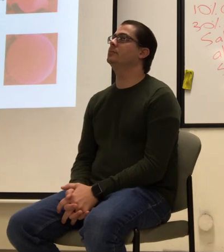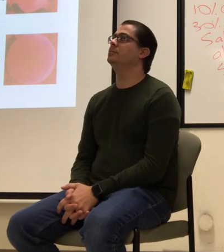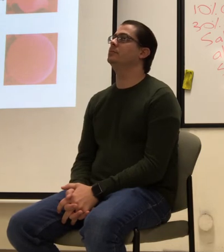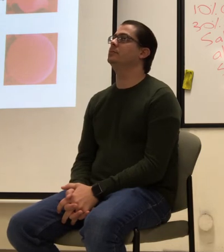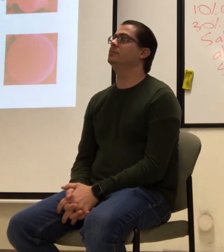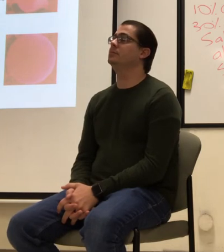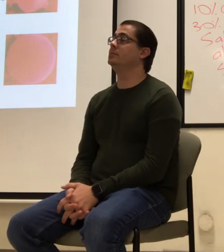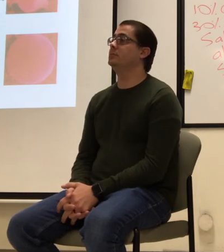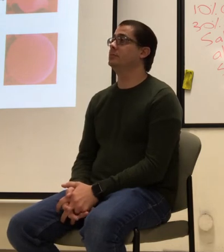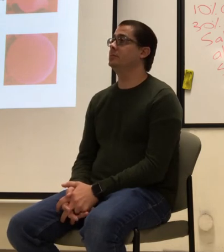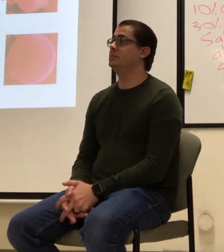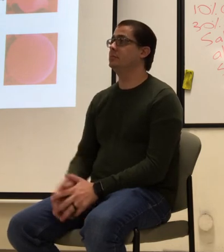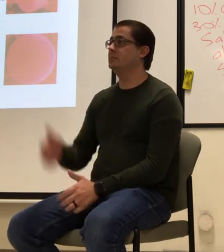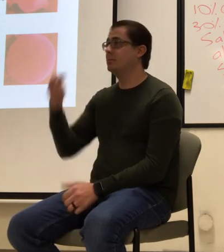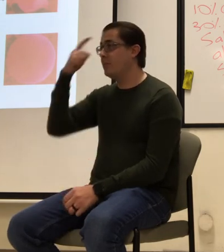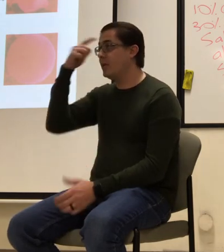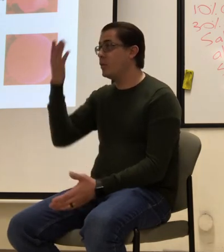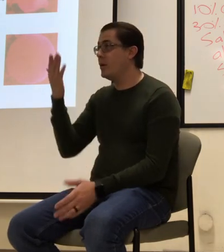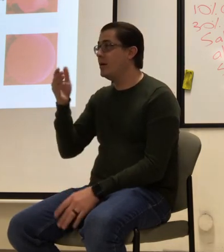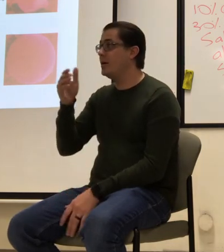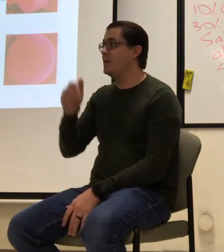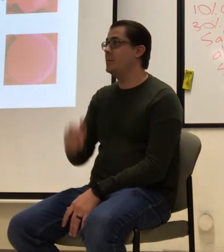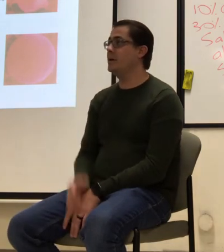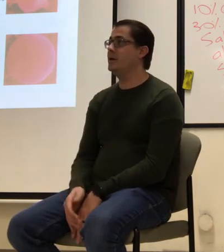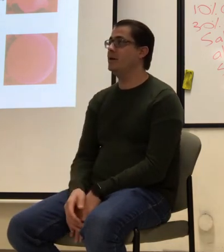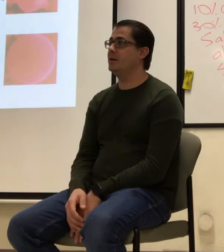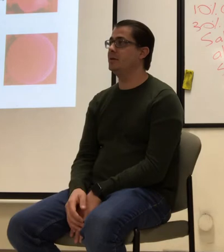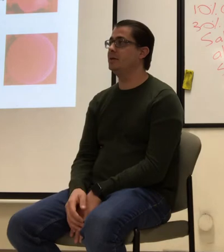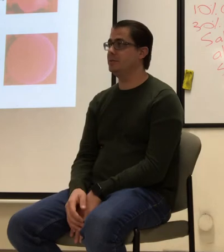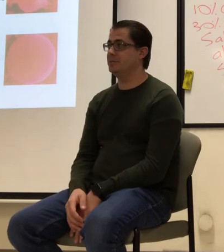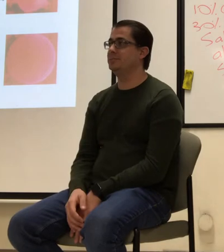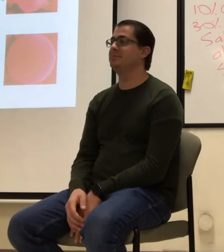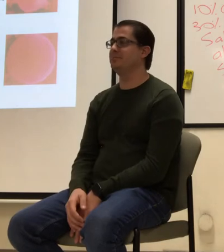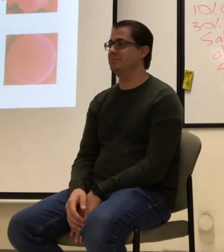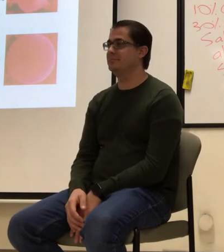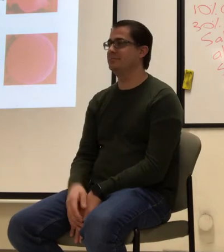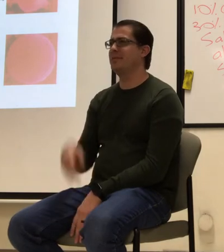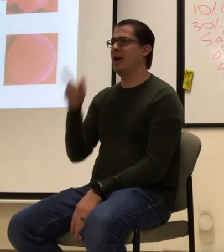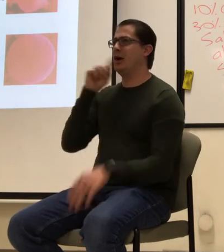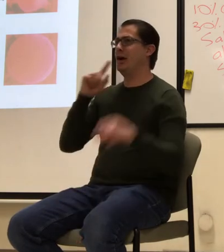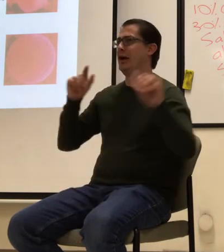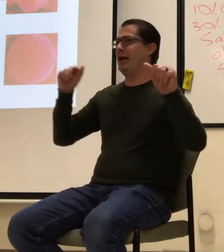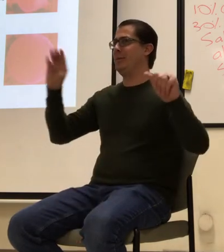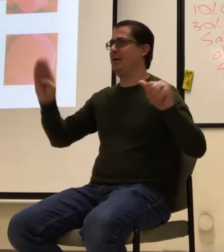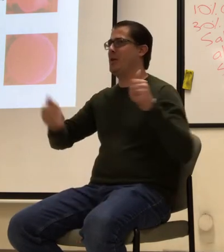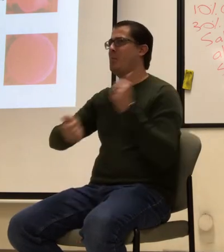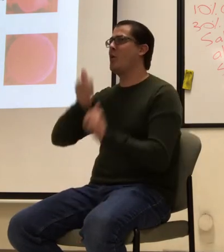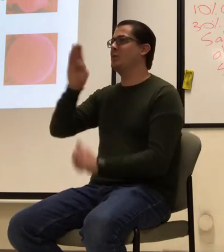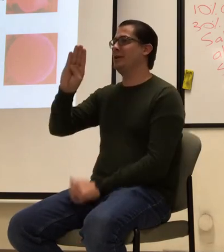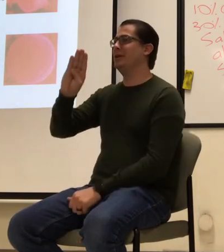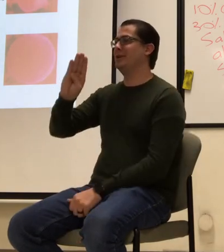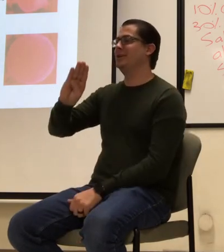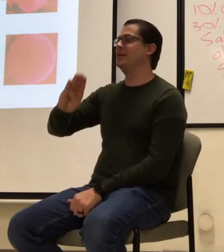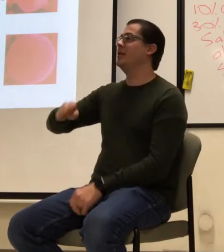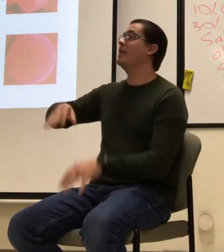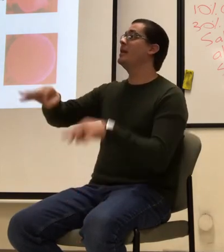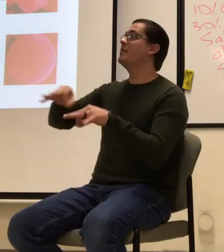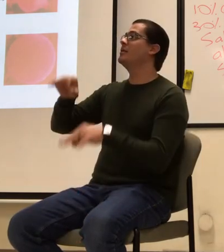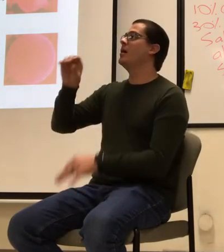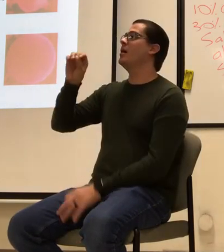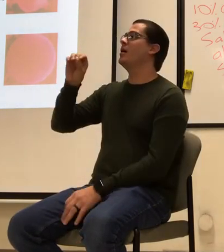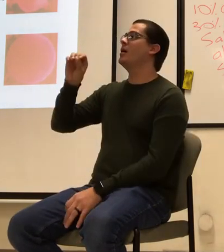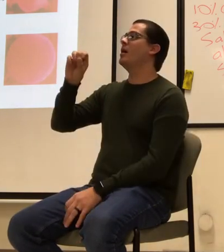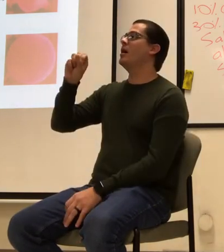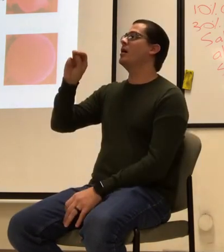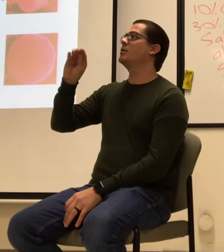All right, just one question. What did you think? A or B? B. Kind of heard both, mostly B's. Now, what is the definition of osmotic